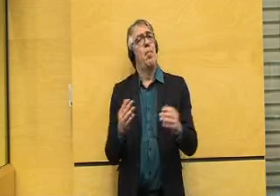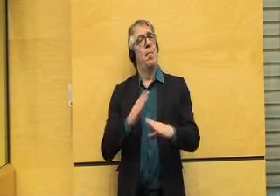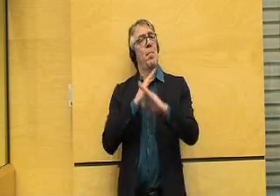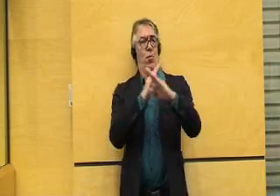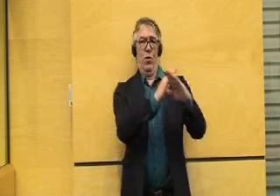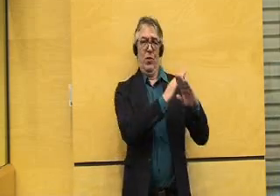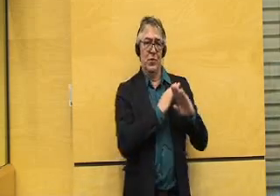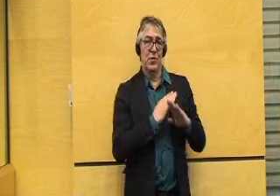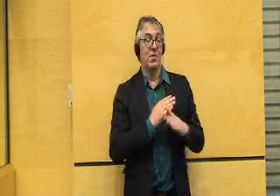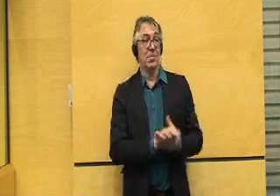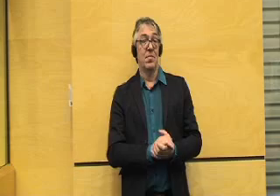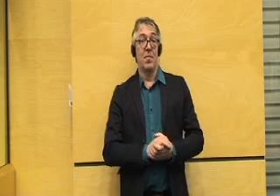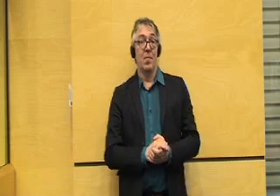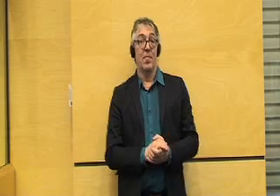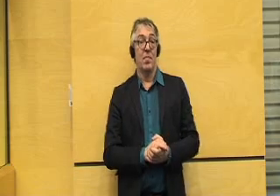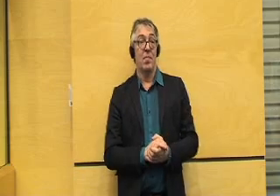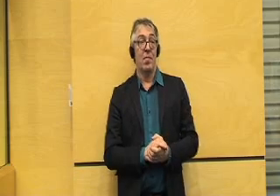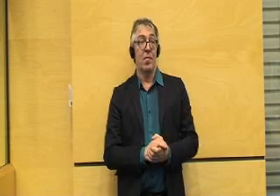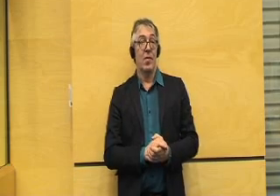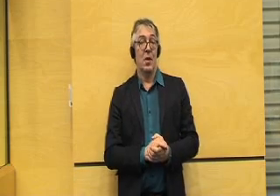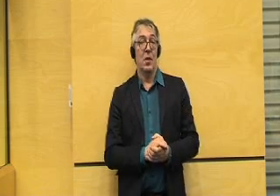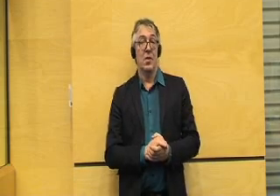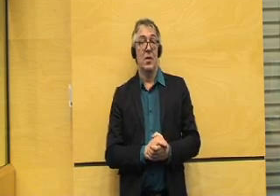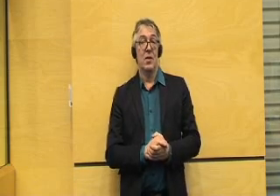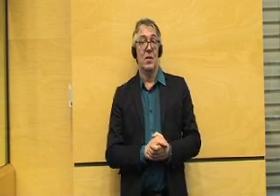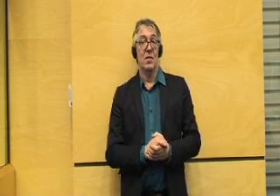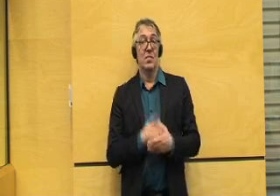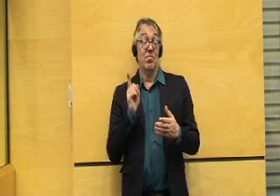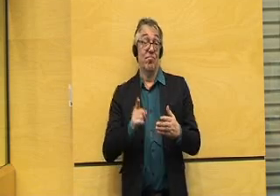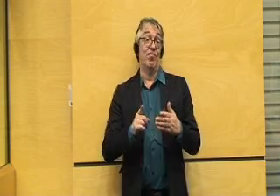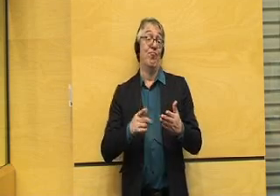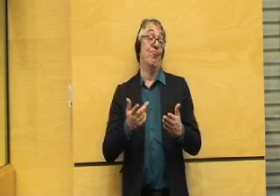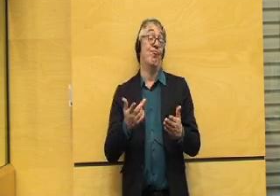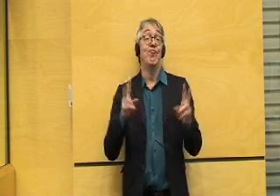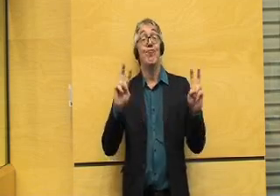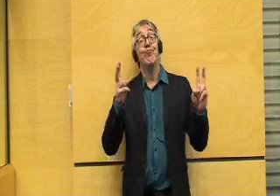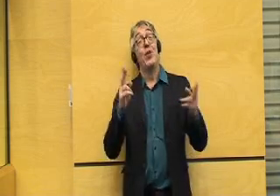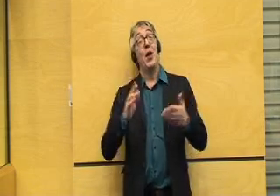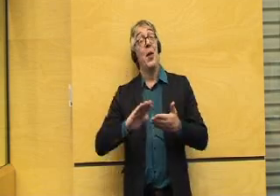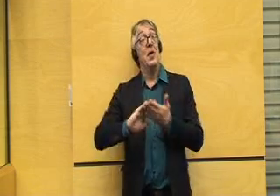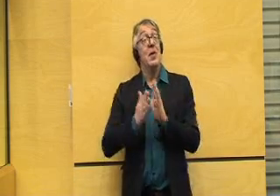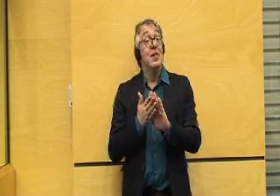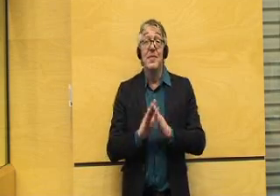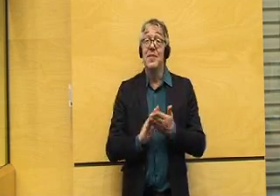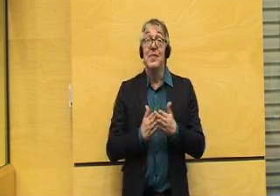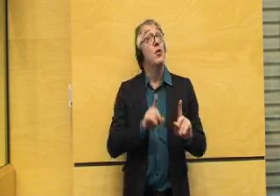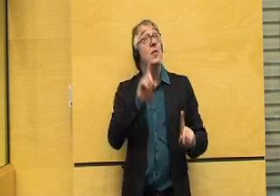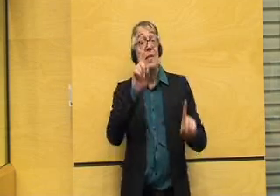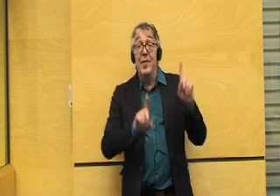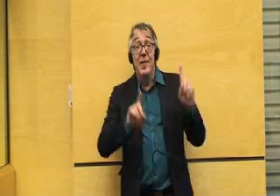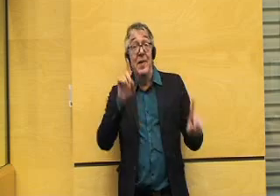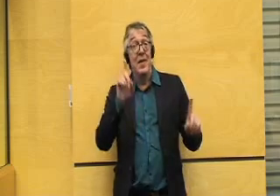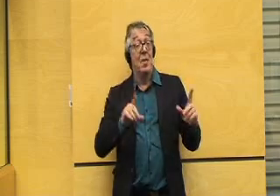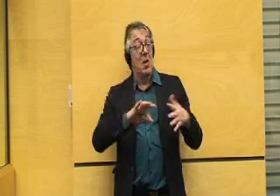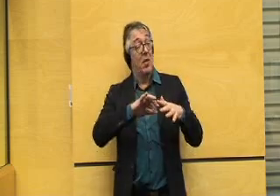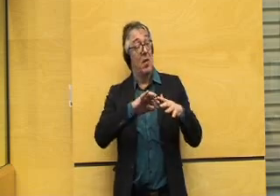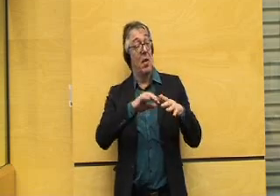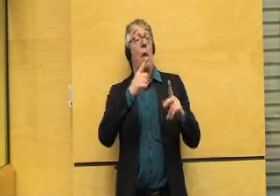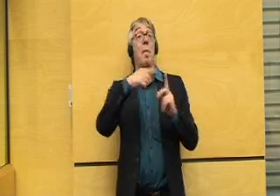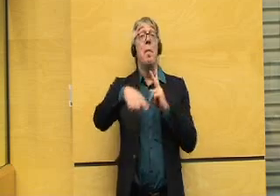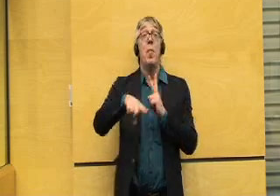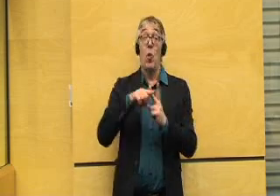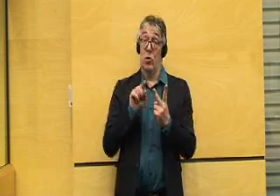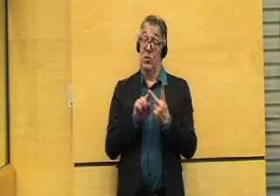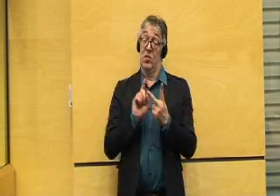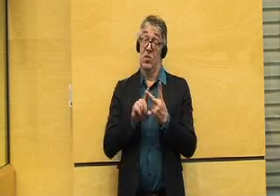from the planned environment, and also on the other hand the social